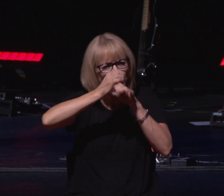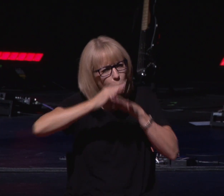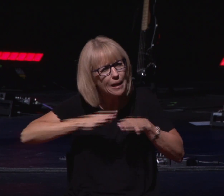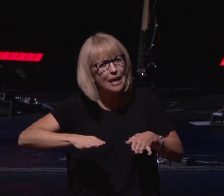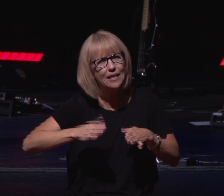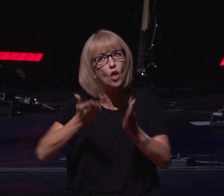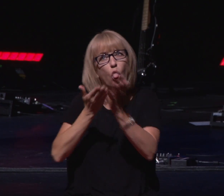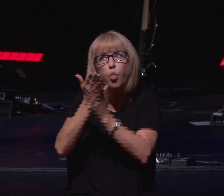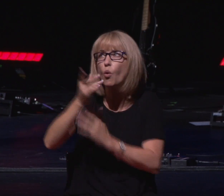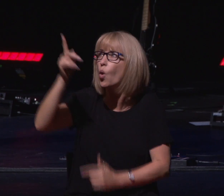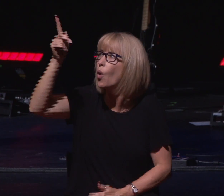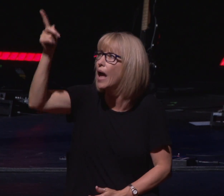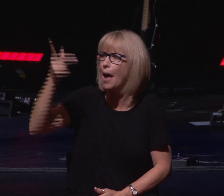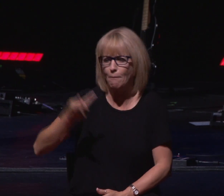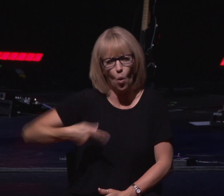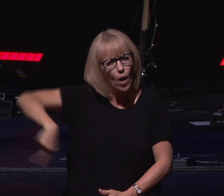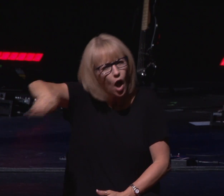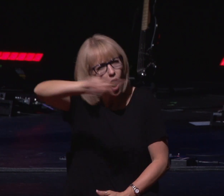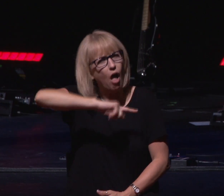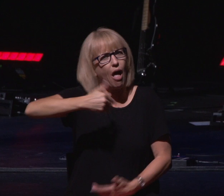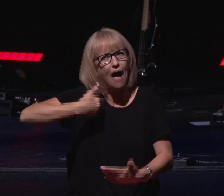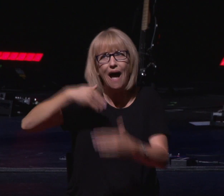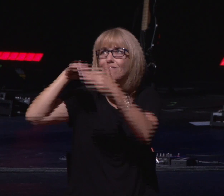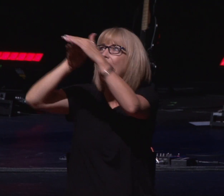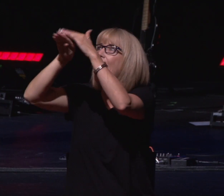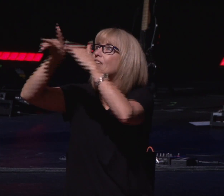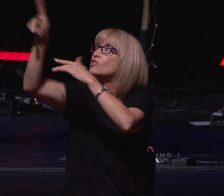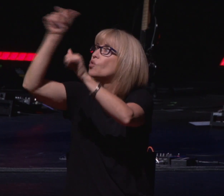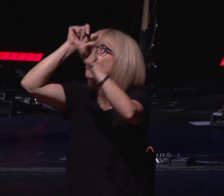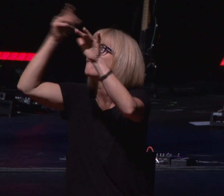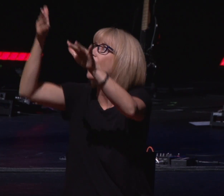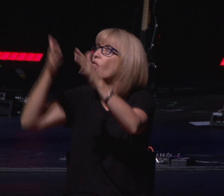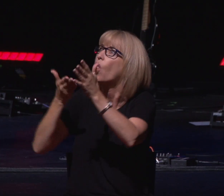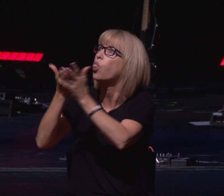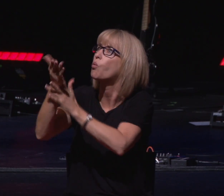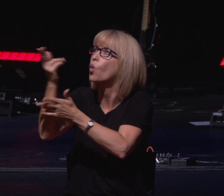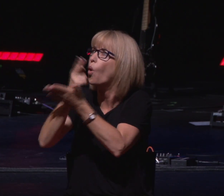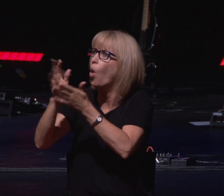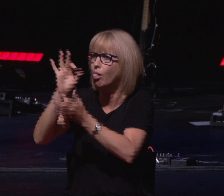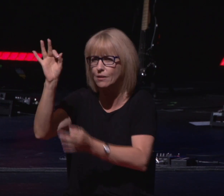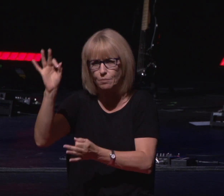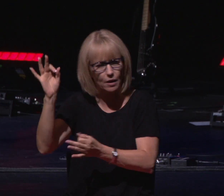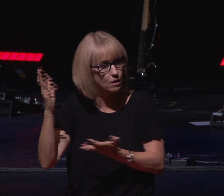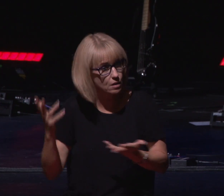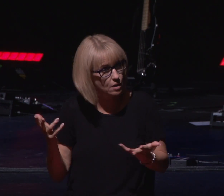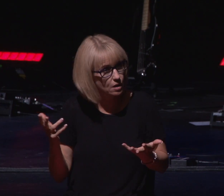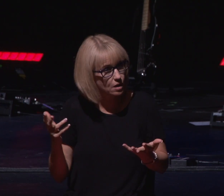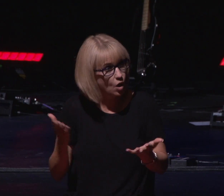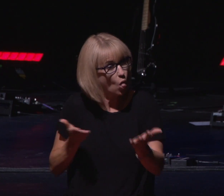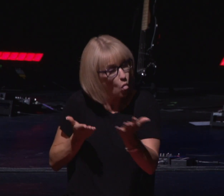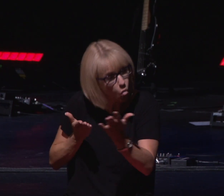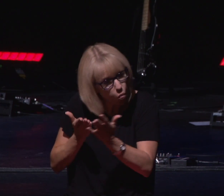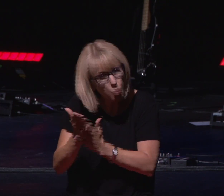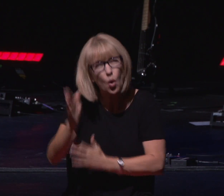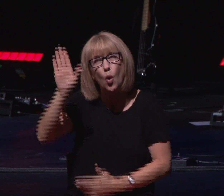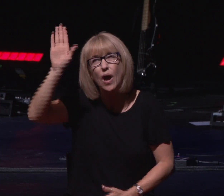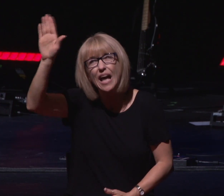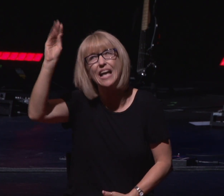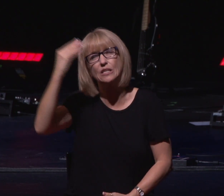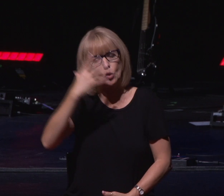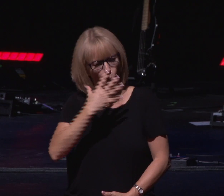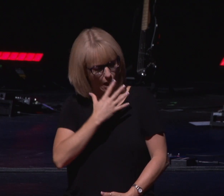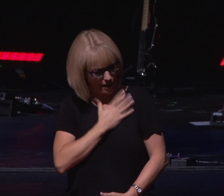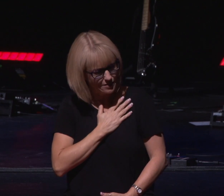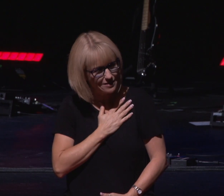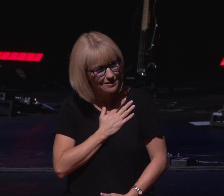him we both have access to the Father by one Spirit. So Jesus comes to give peace. It's through his grace it's there.